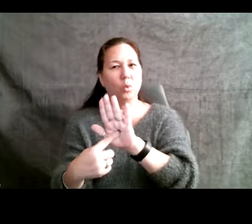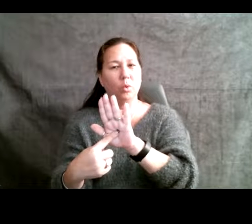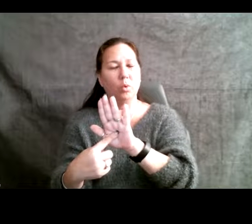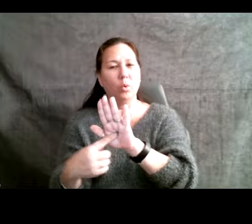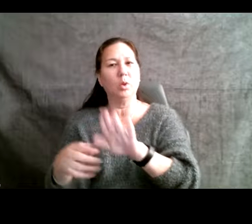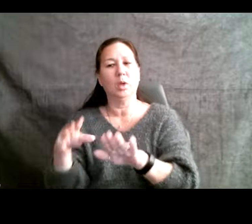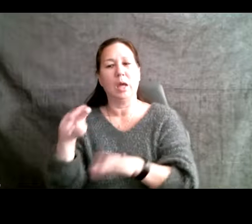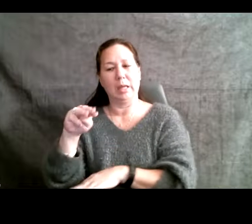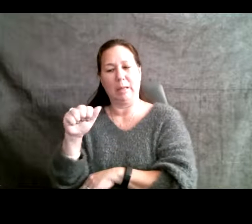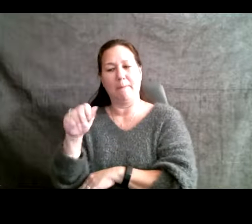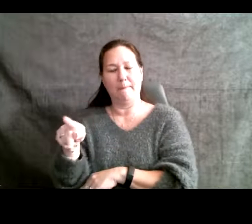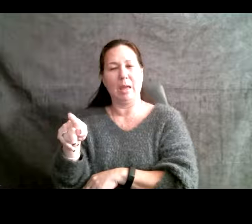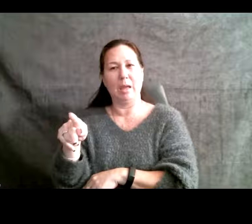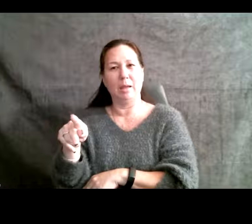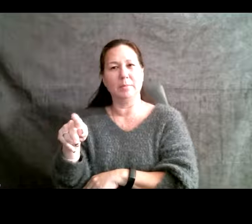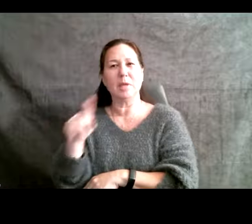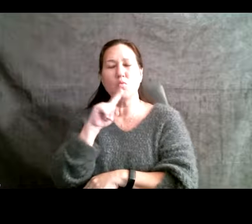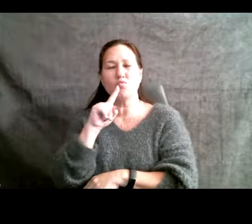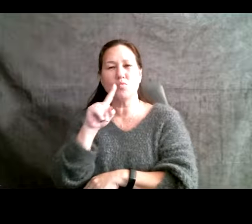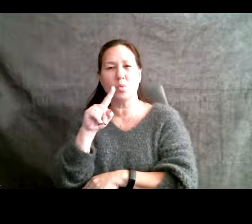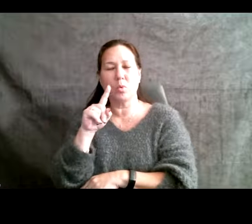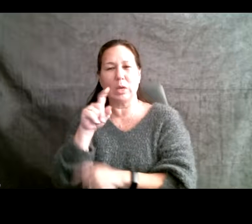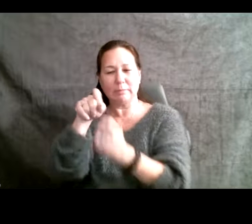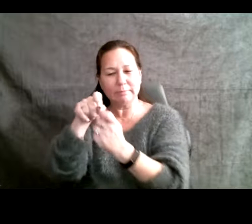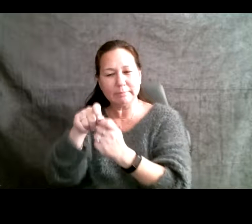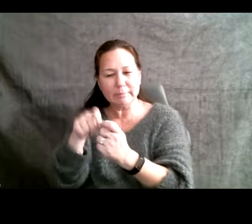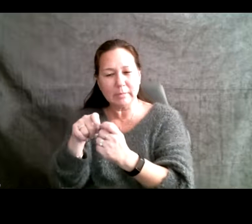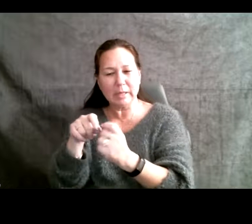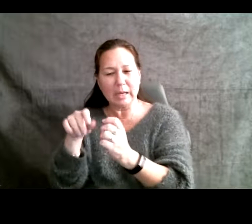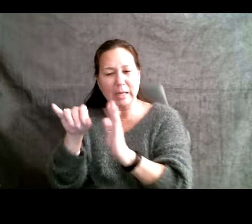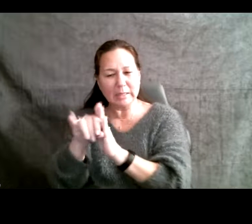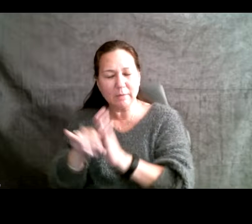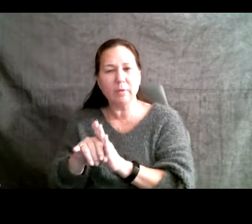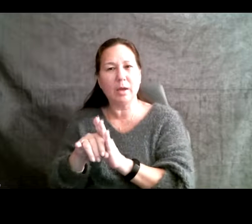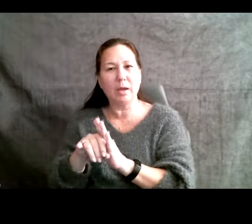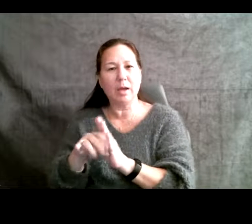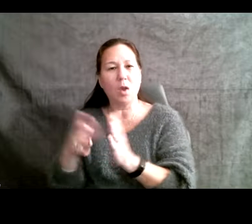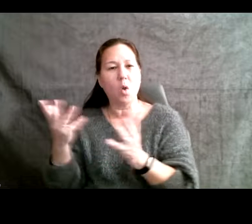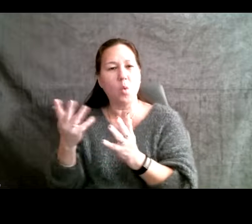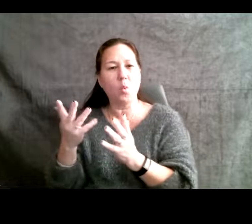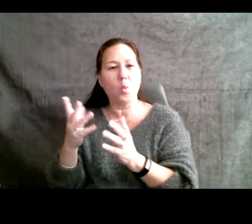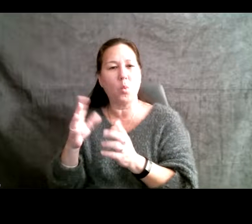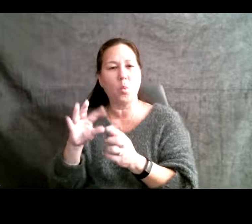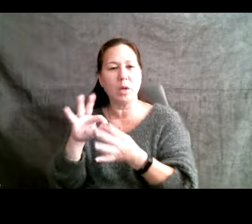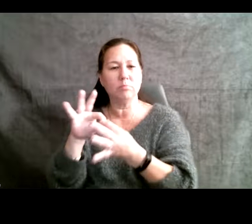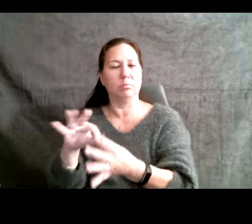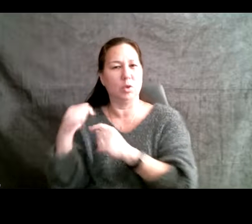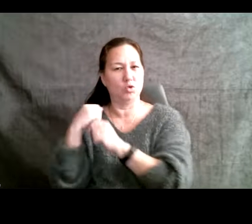identifying those spaces, you know, which are the traditional grounds. So